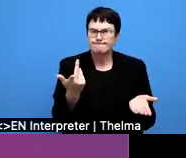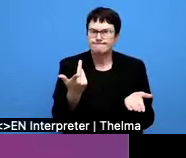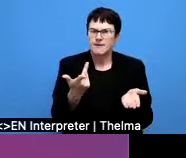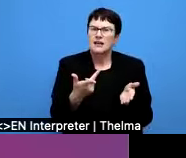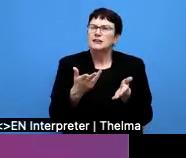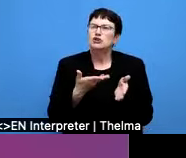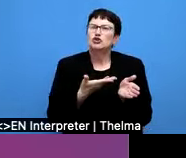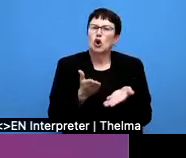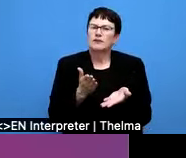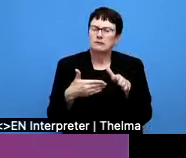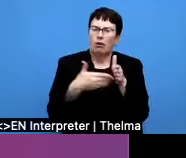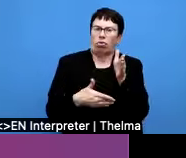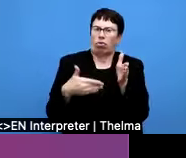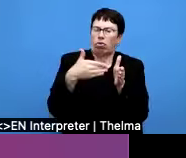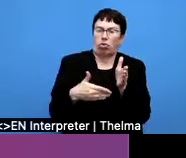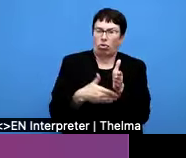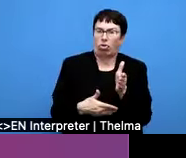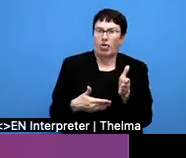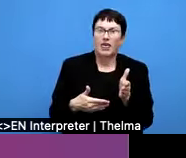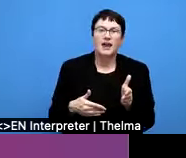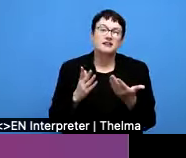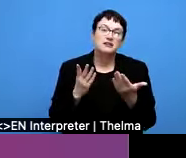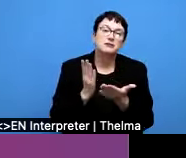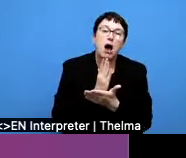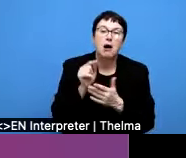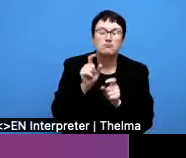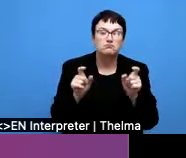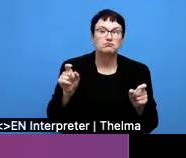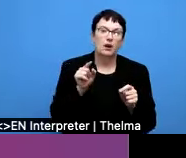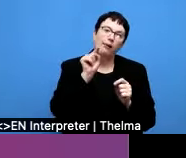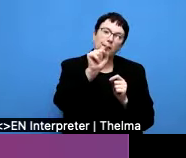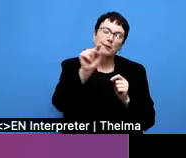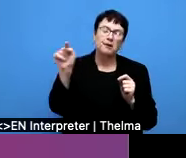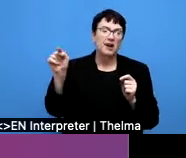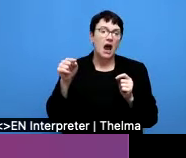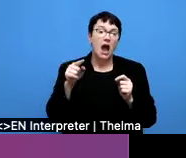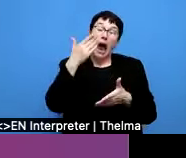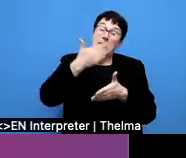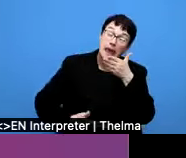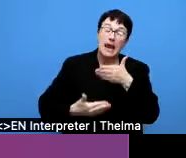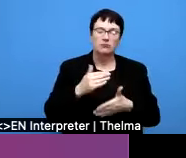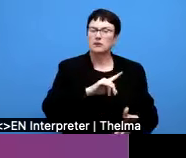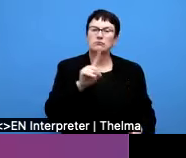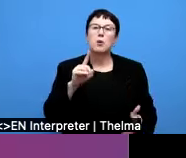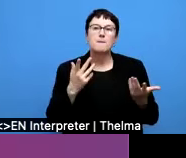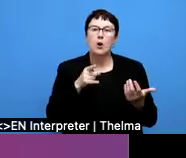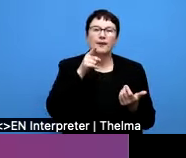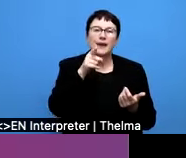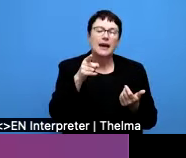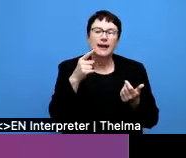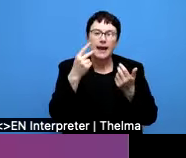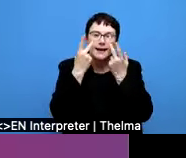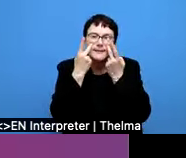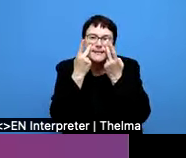they often don't hear so well or don't see so well or don't move so well. So accessible